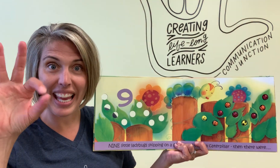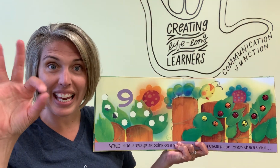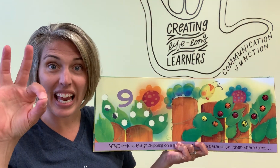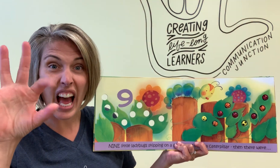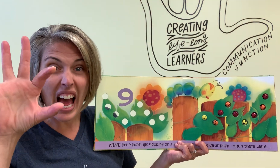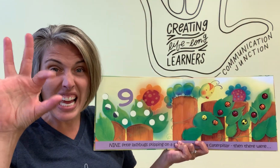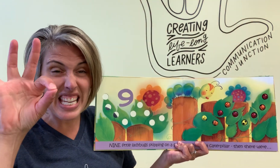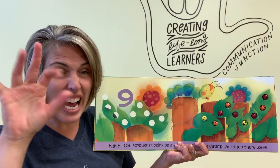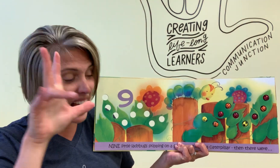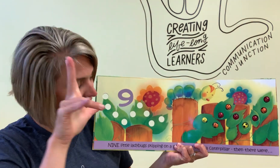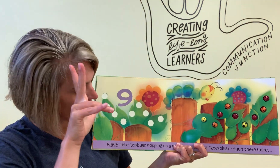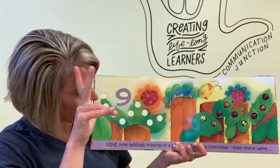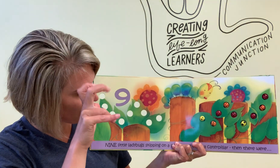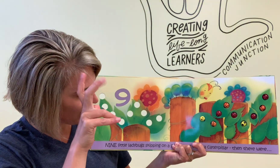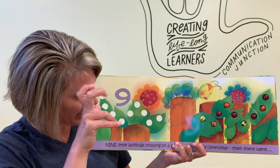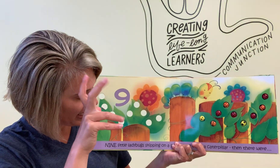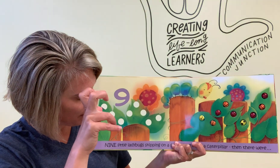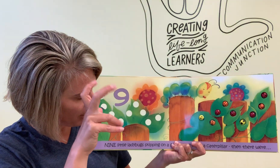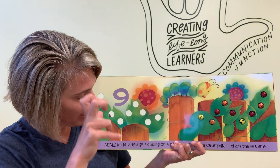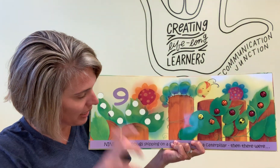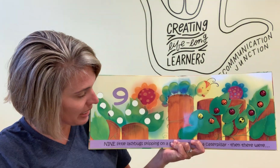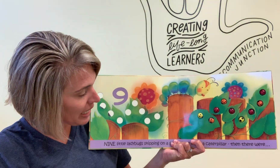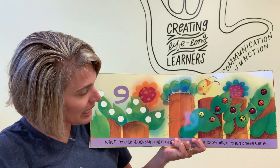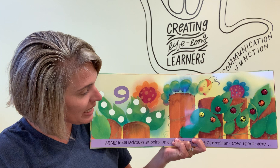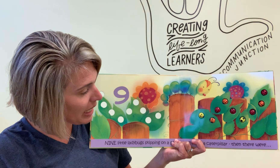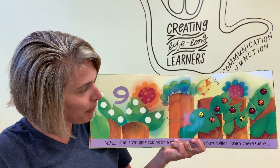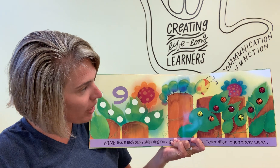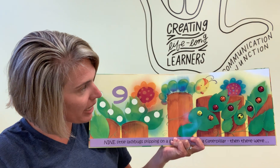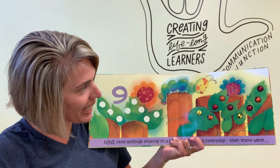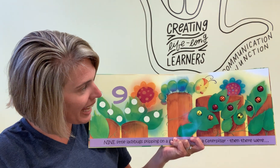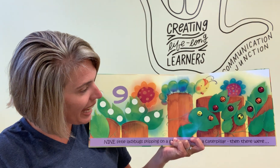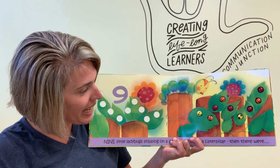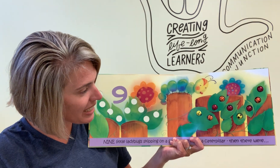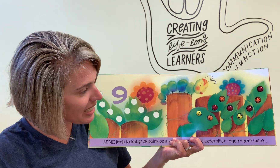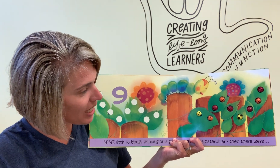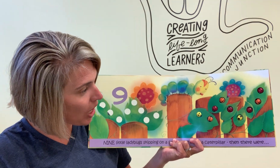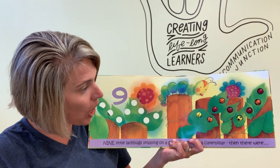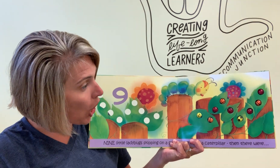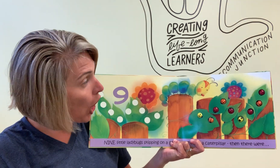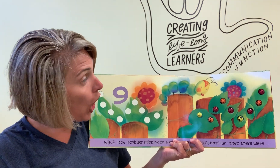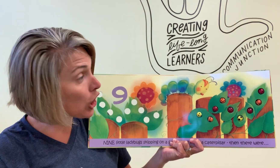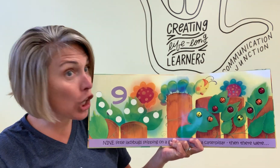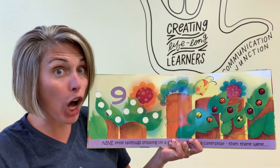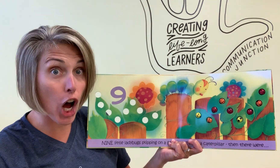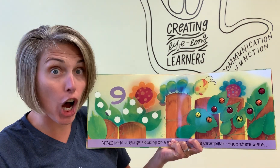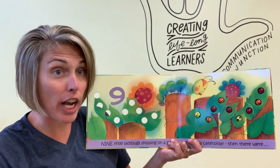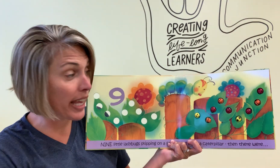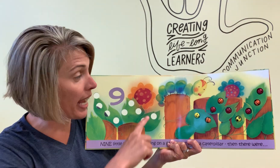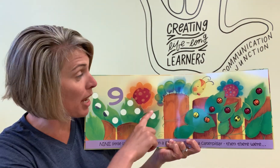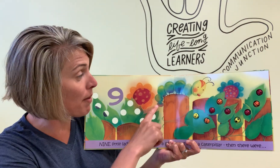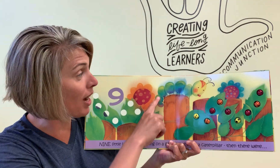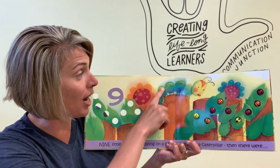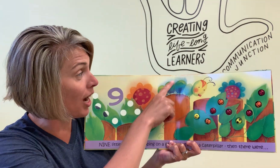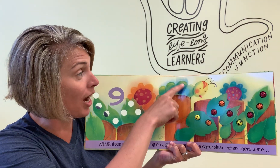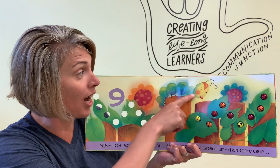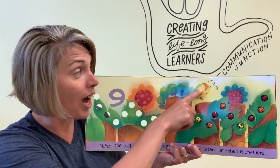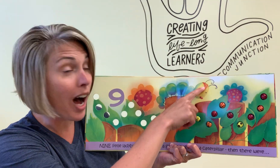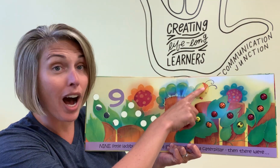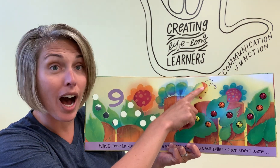9 little ladybugs skipping on a gate. Along came a